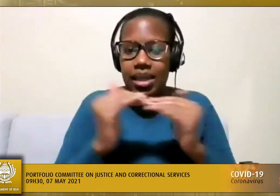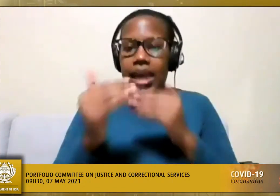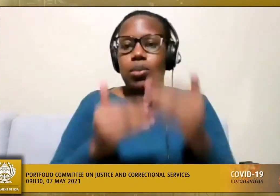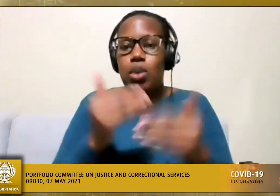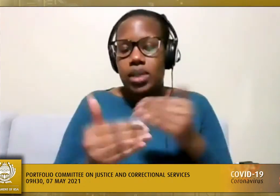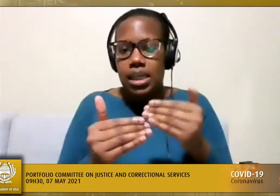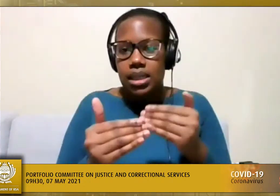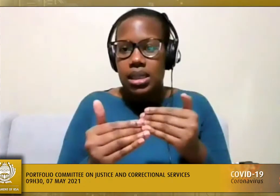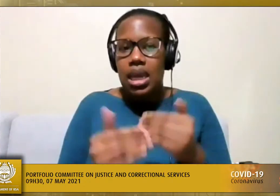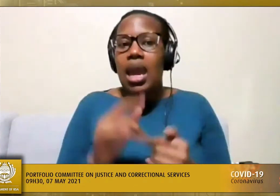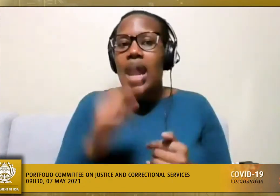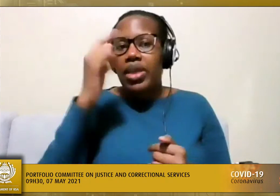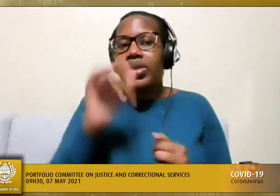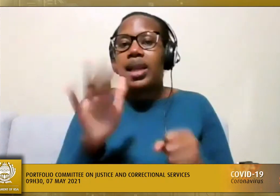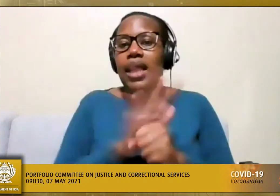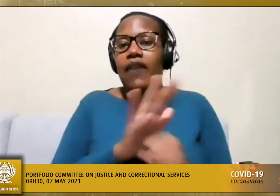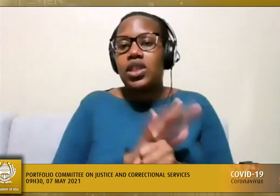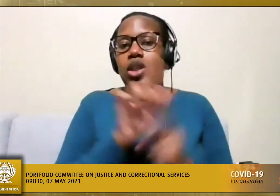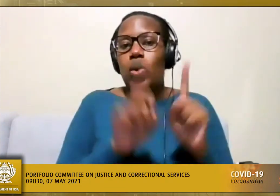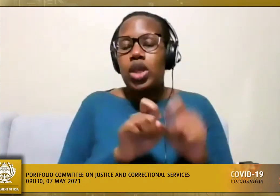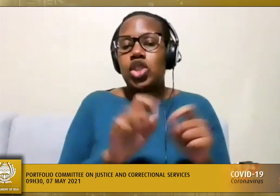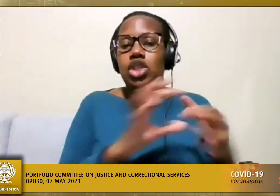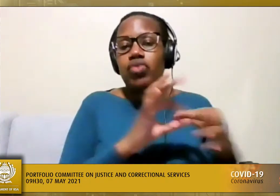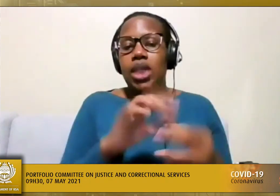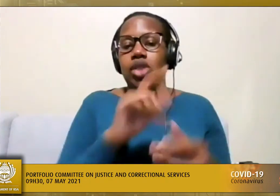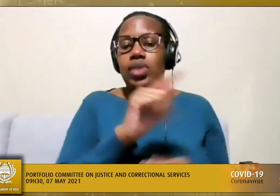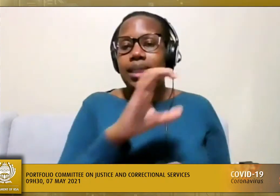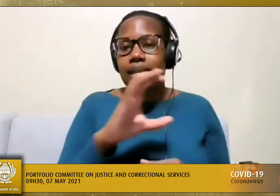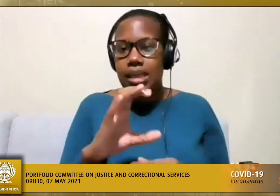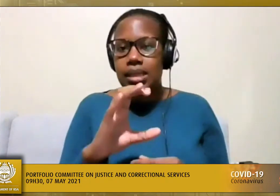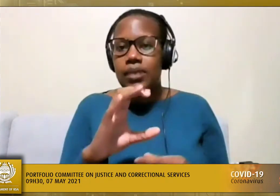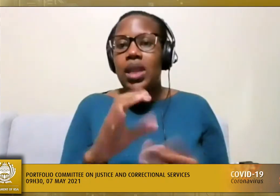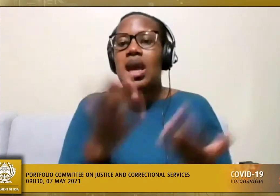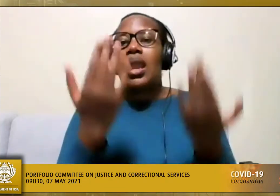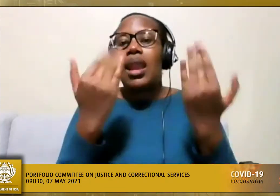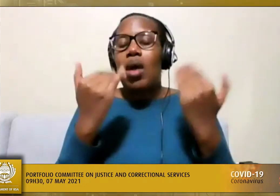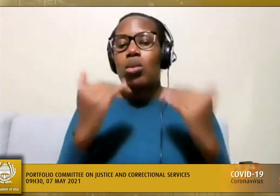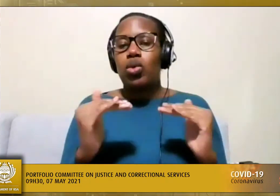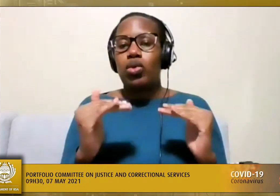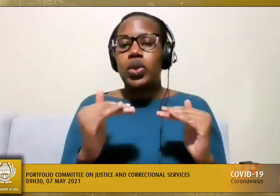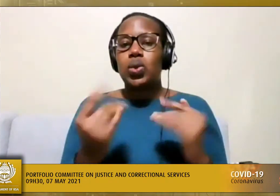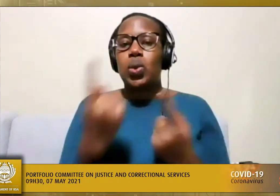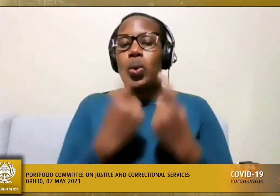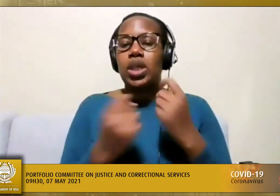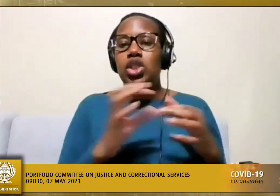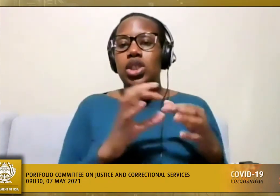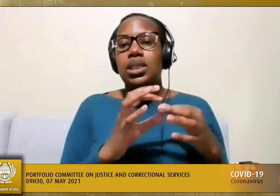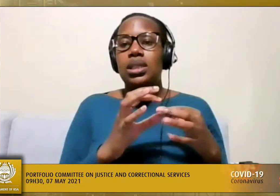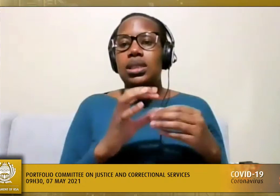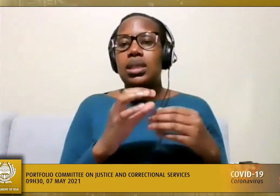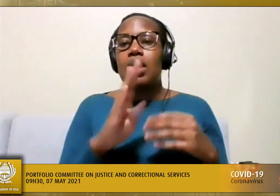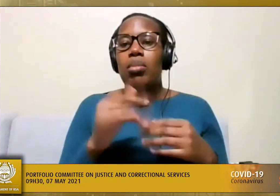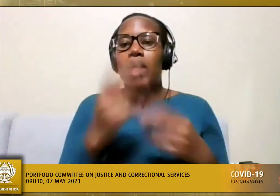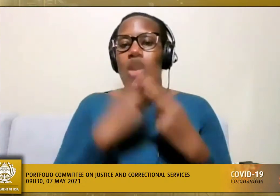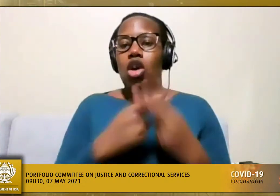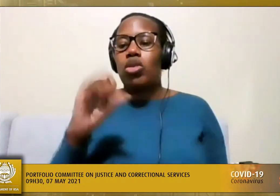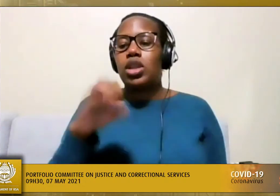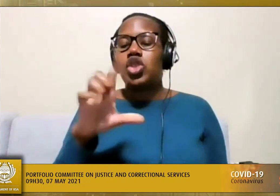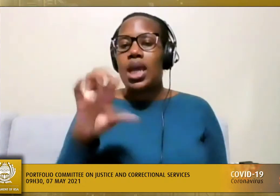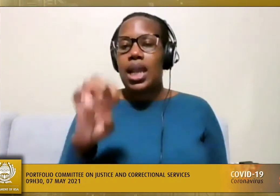mistaken that covers the question specifically on the tccs I will move over to the question that was asked by honorable jelly